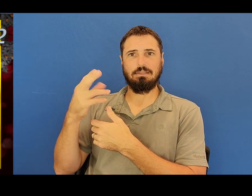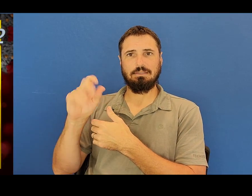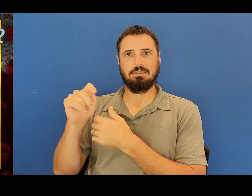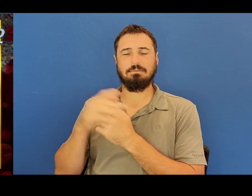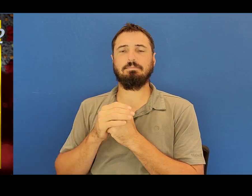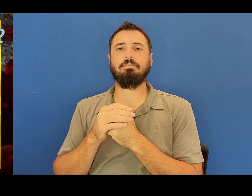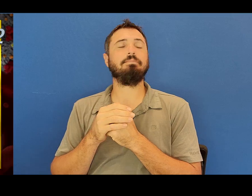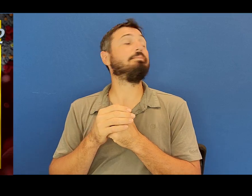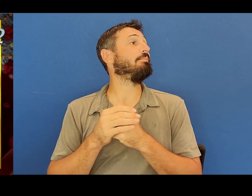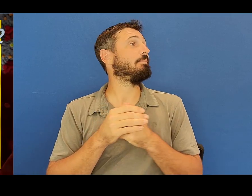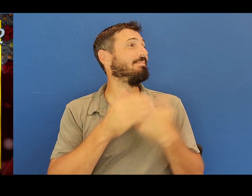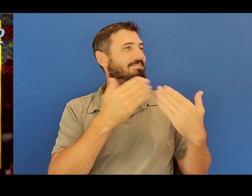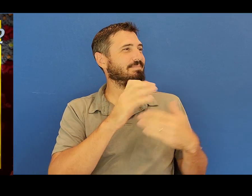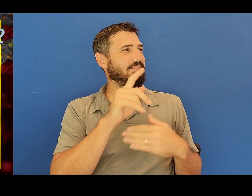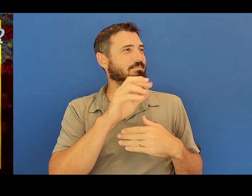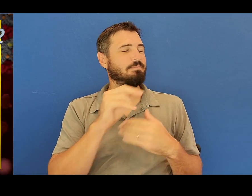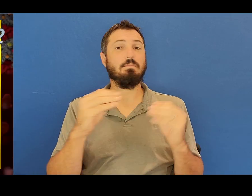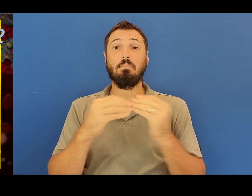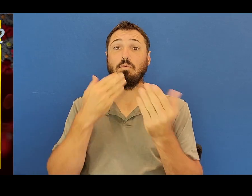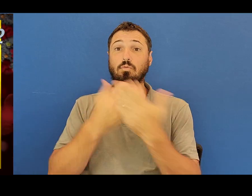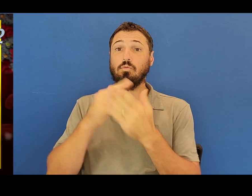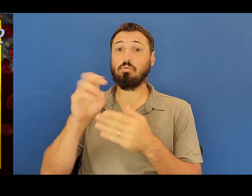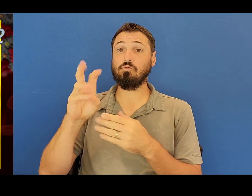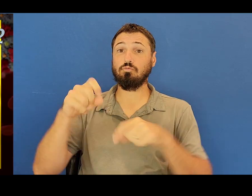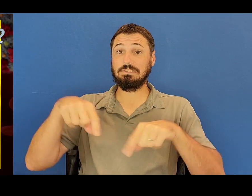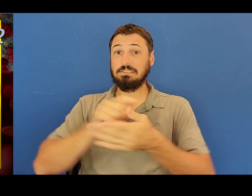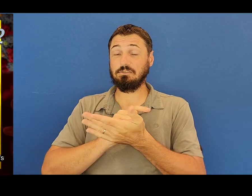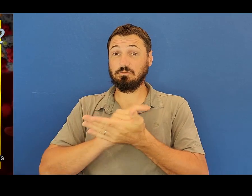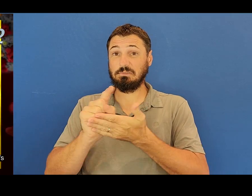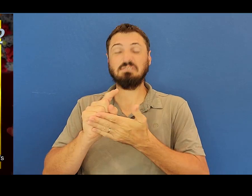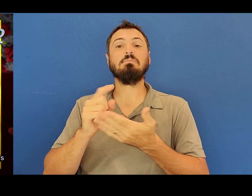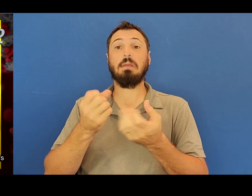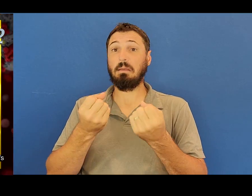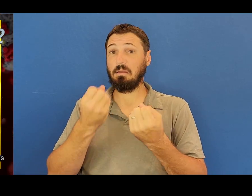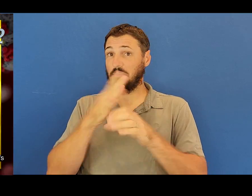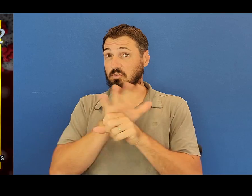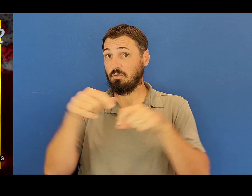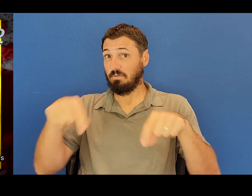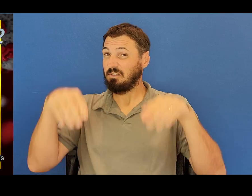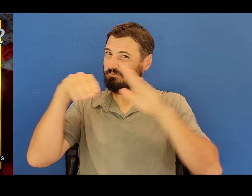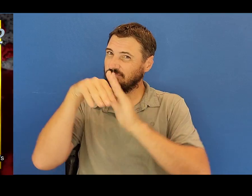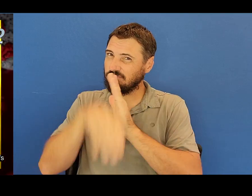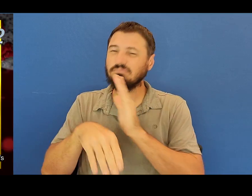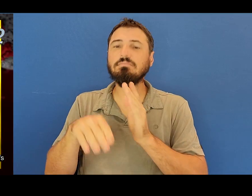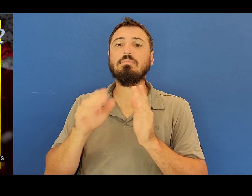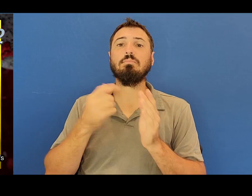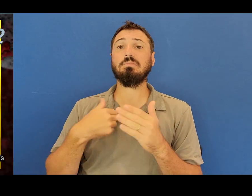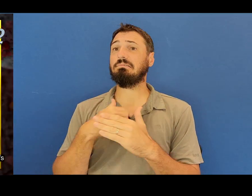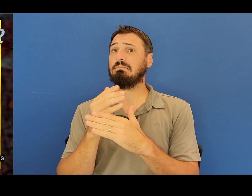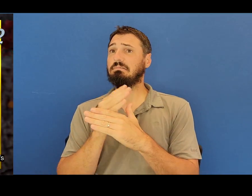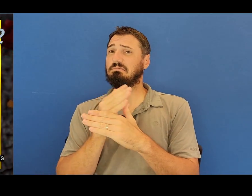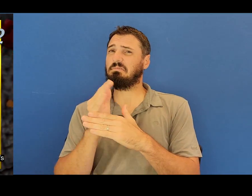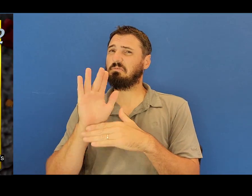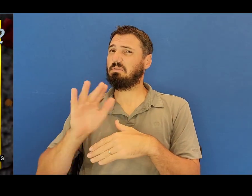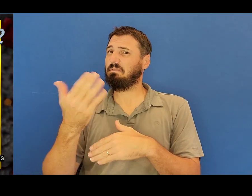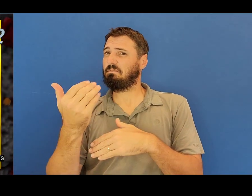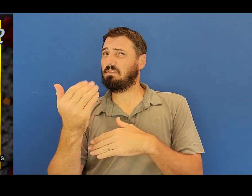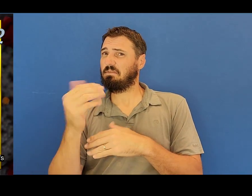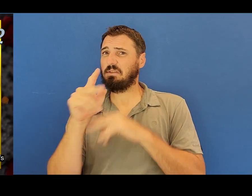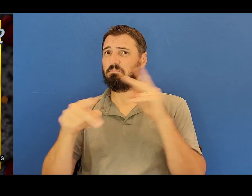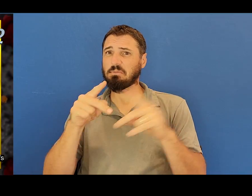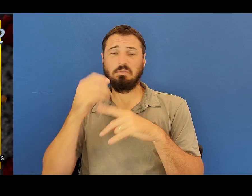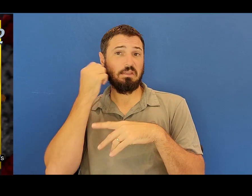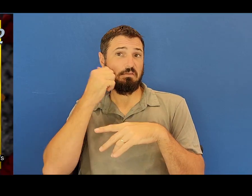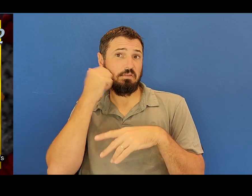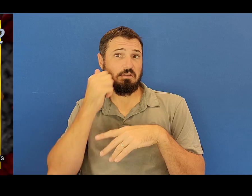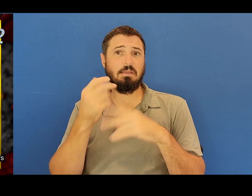Thanks, Elton. More good news this week as our cases continue trending down. Kauai's average case count over the past 7 days is now down to 15